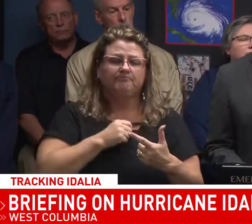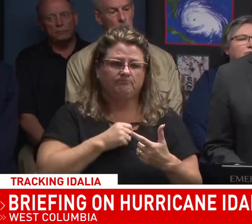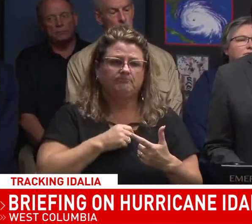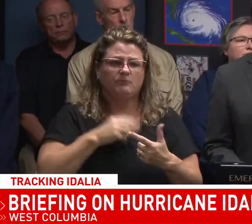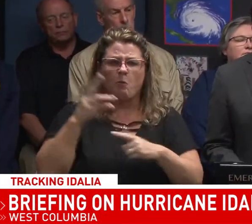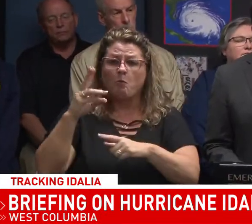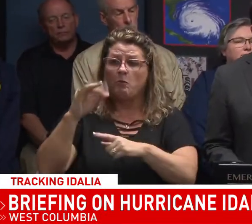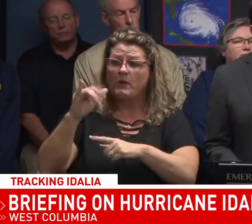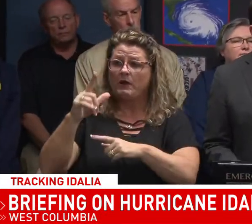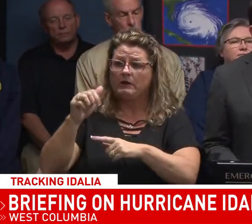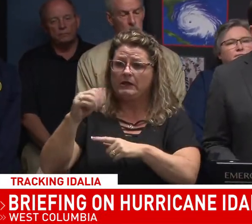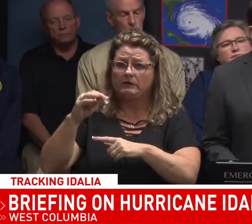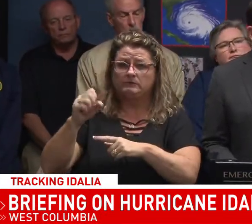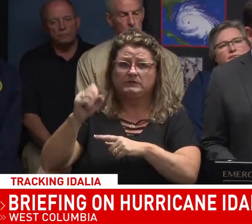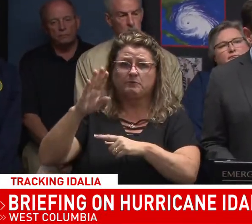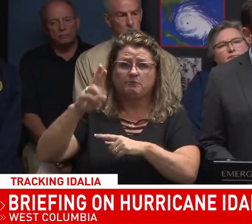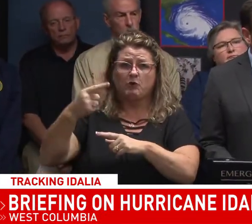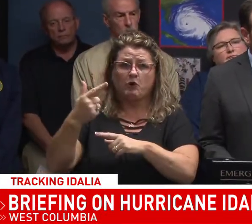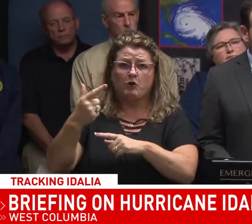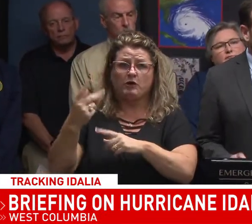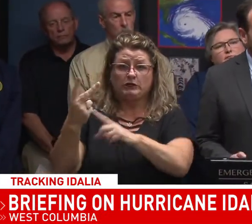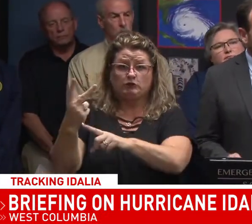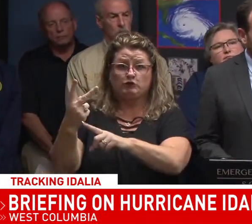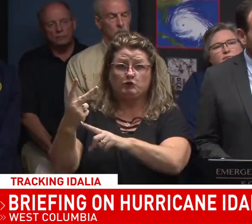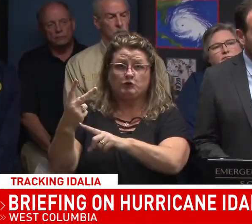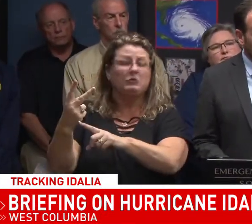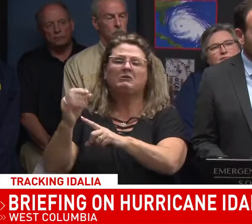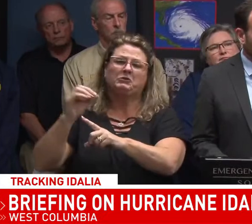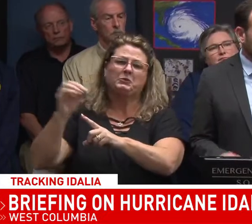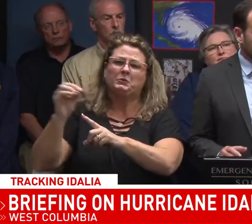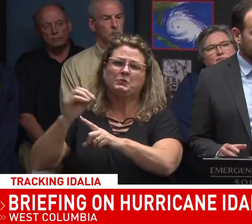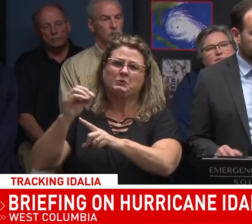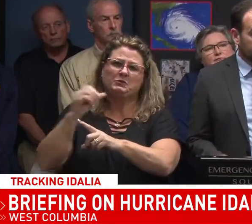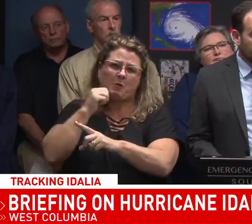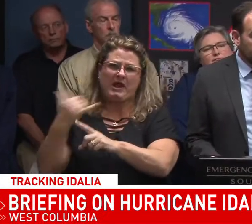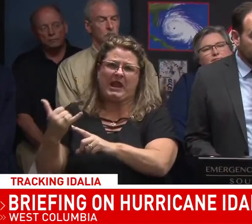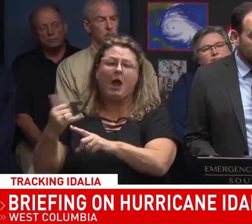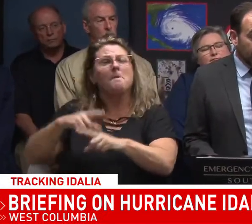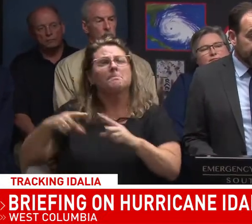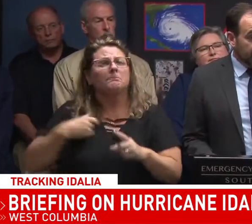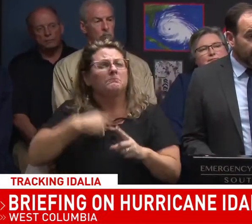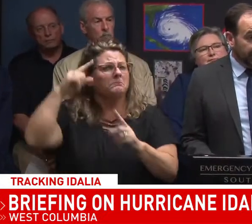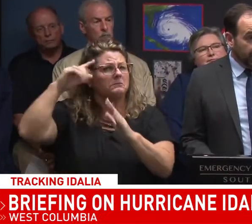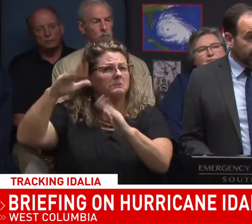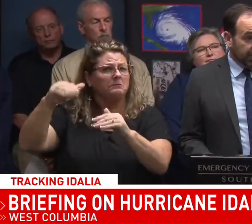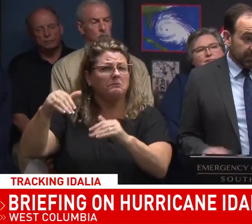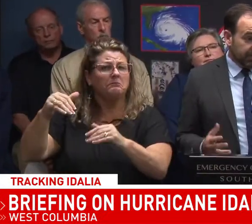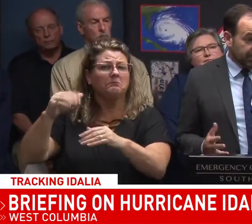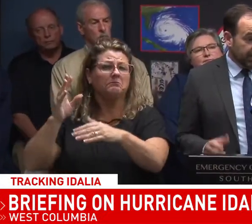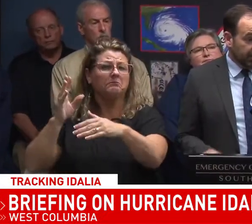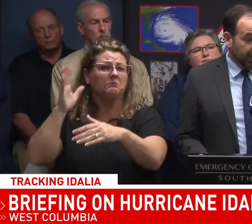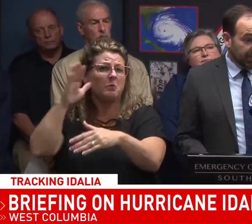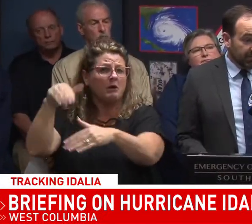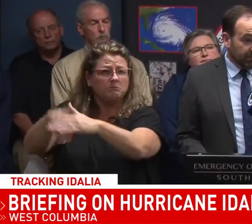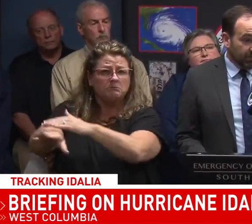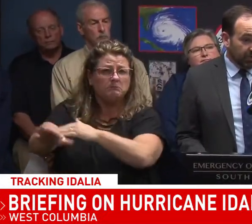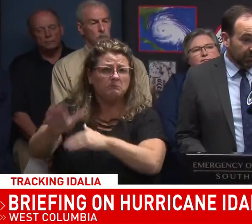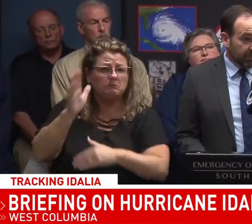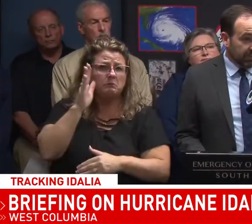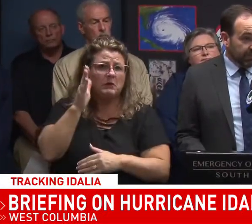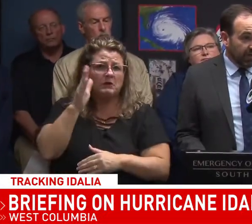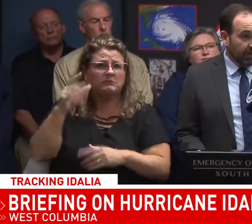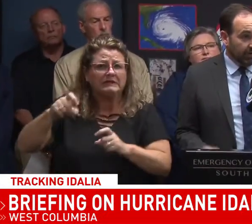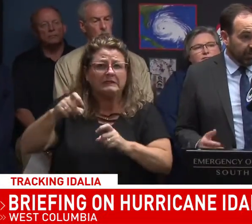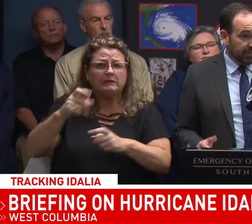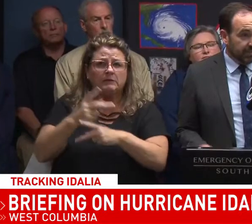the Williamsburg County, the 2 facilities don't have anybody there, but we're expecting to see more folks as they